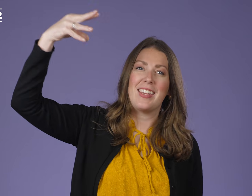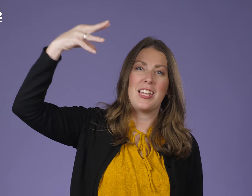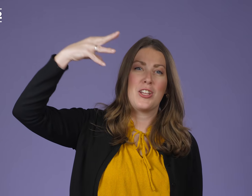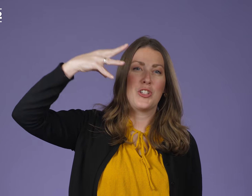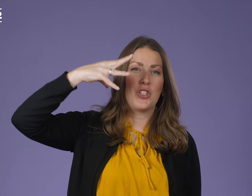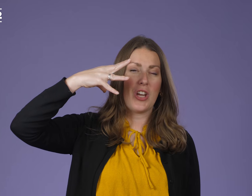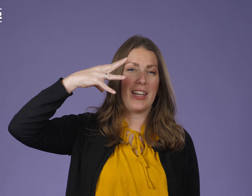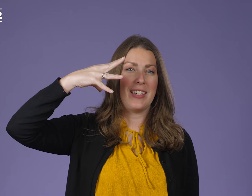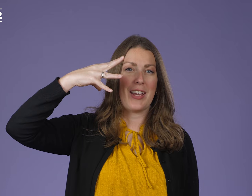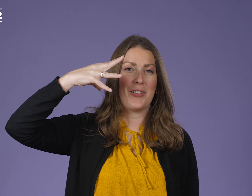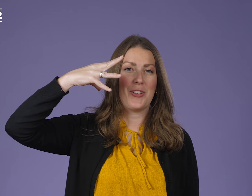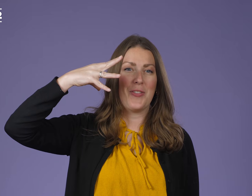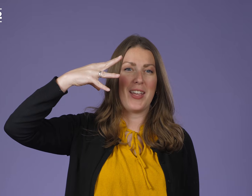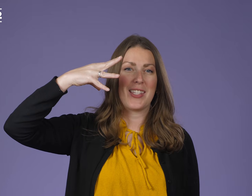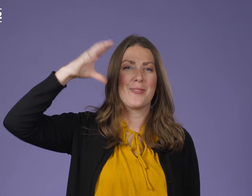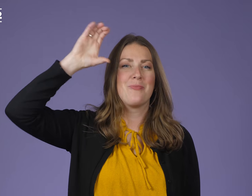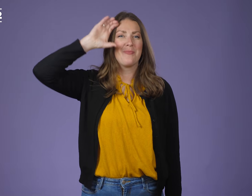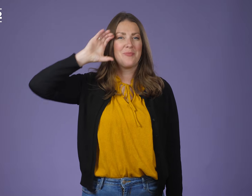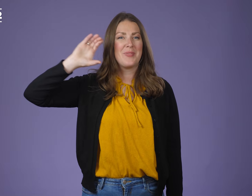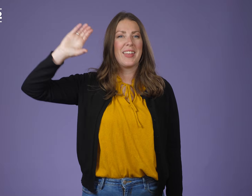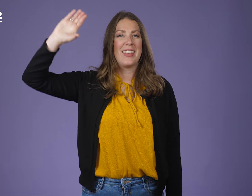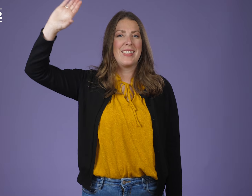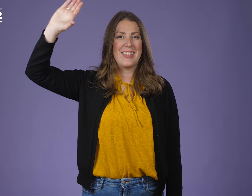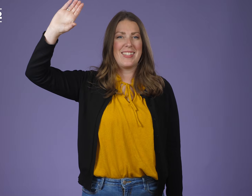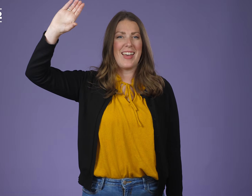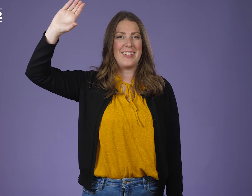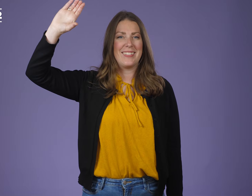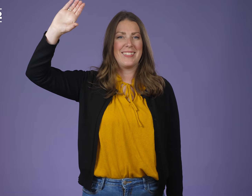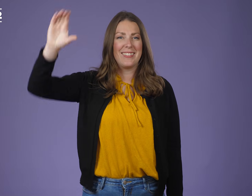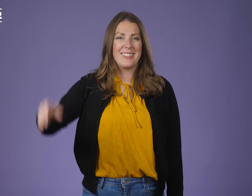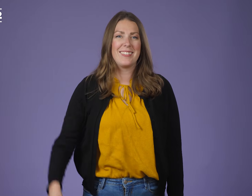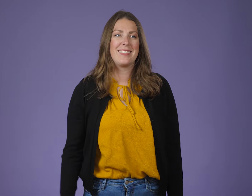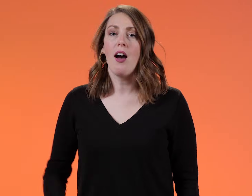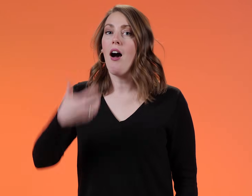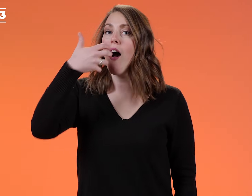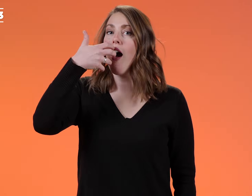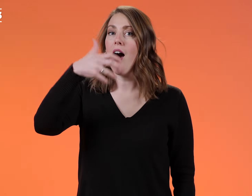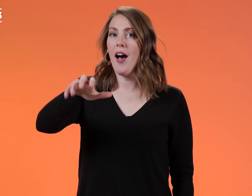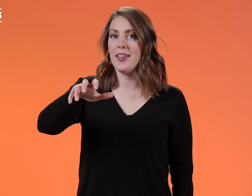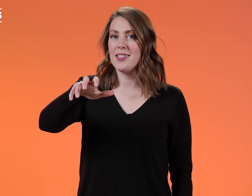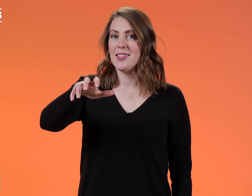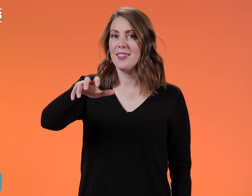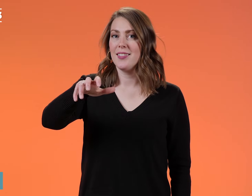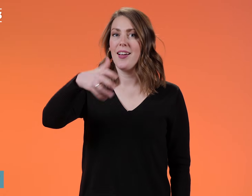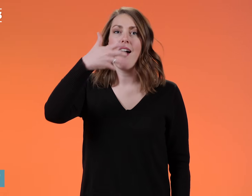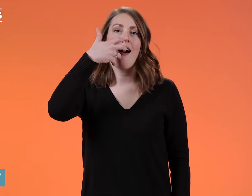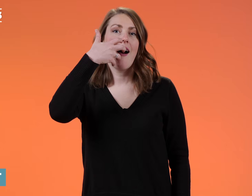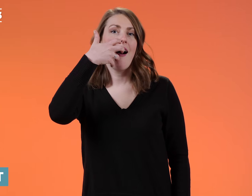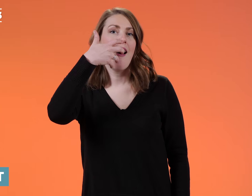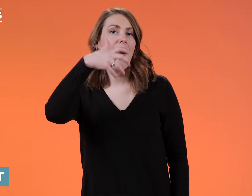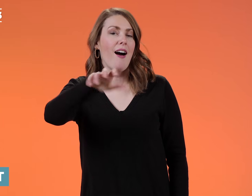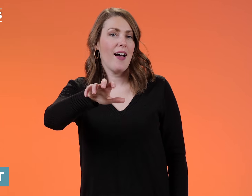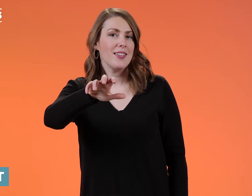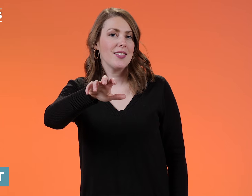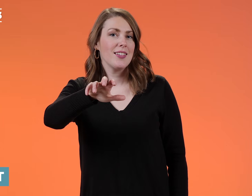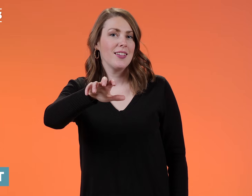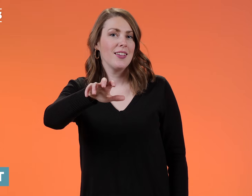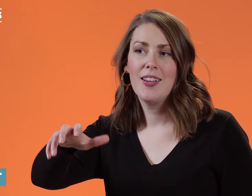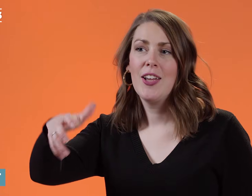it shining down on your face. Sun. Hot. Hot.